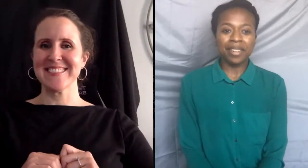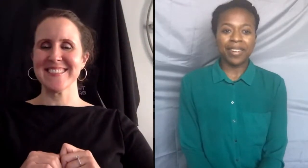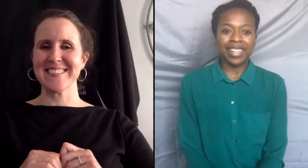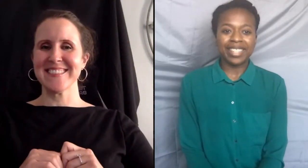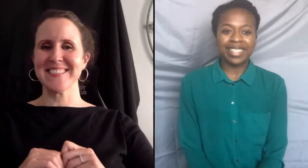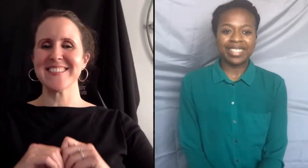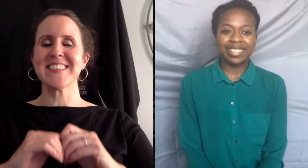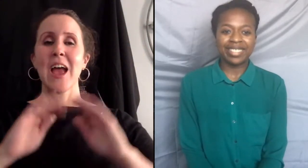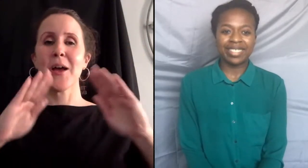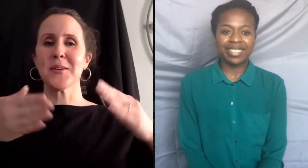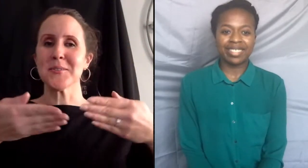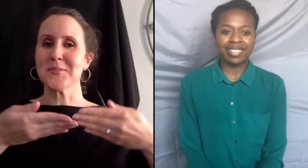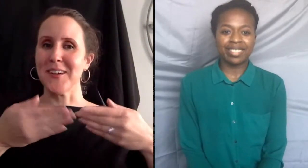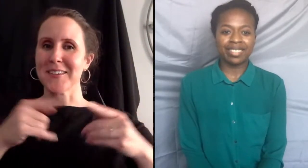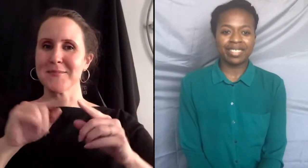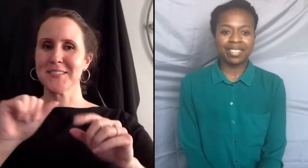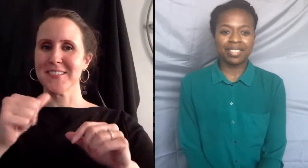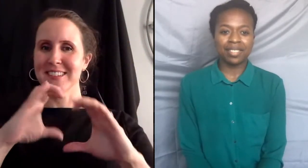Hello, everyone.